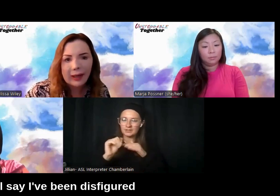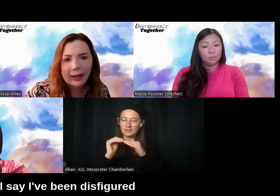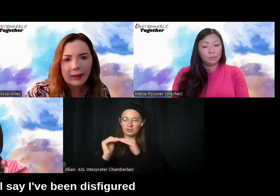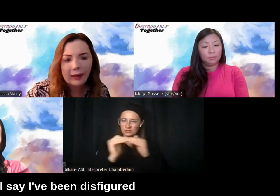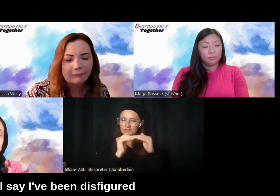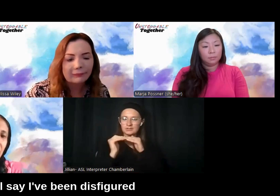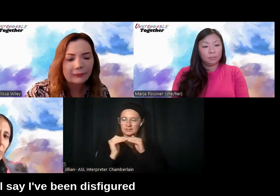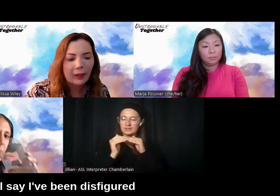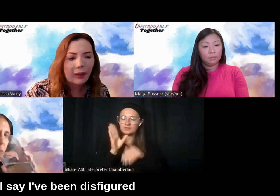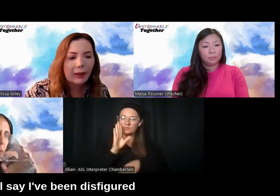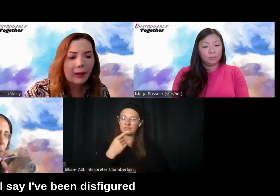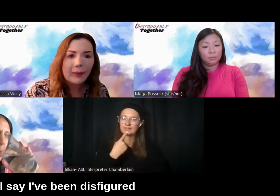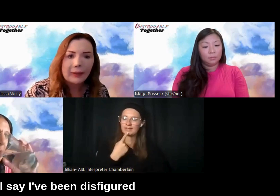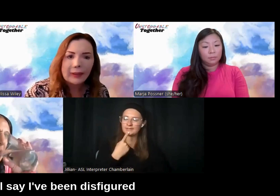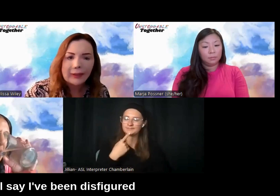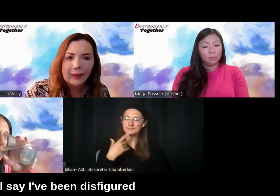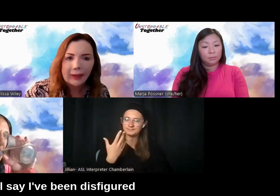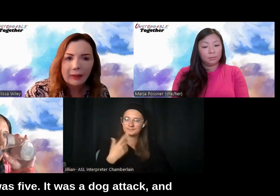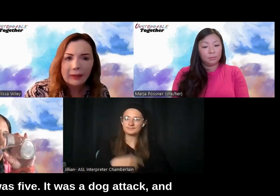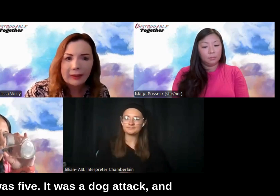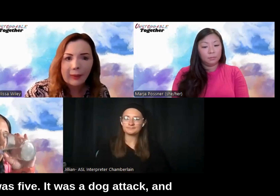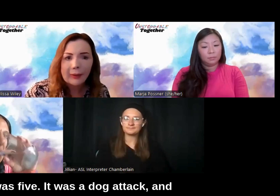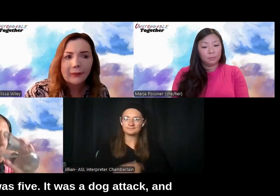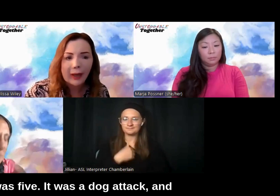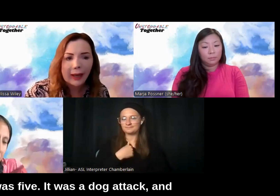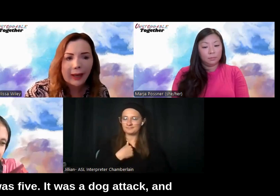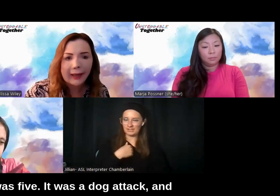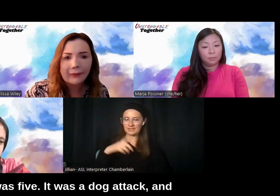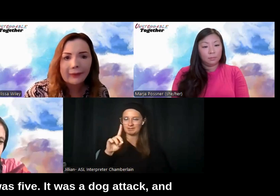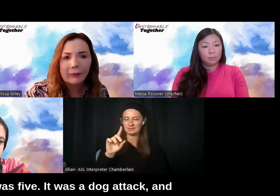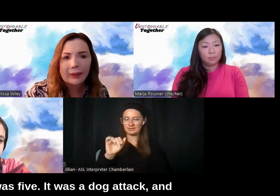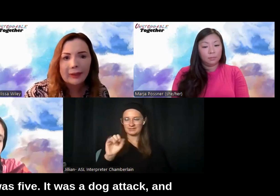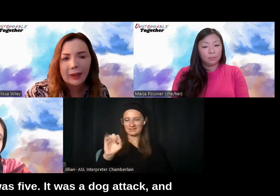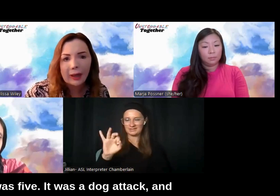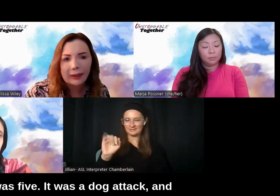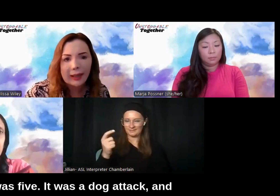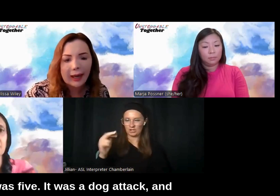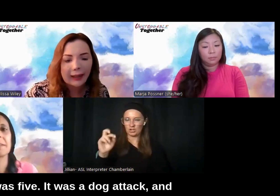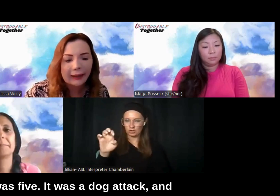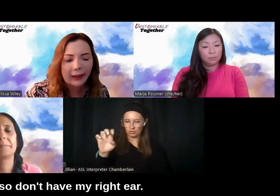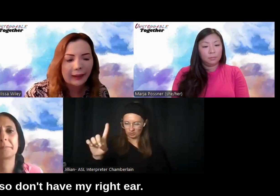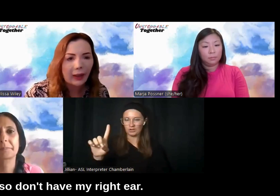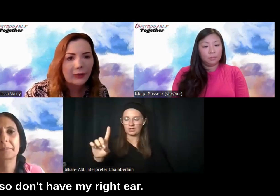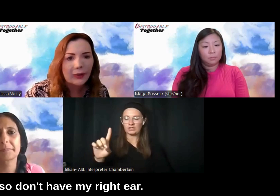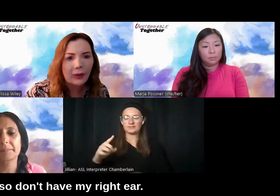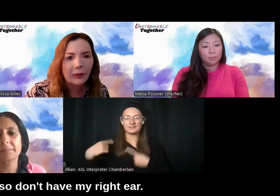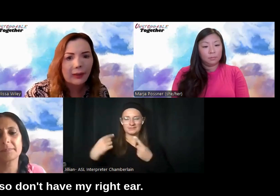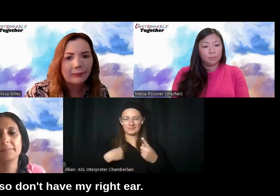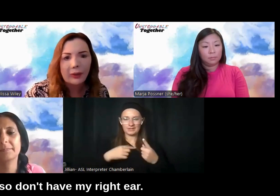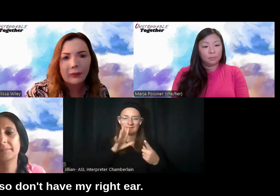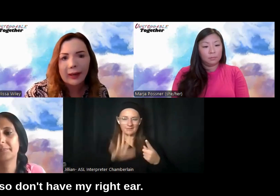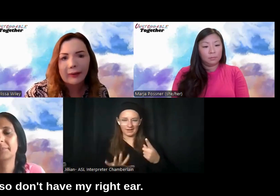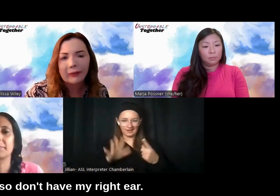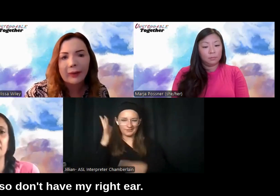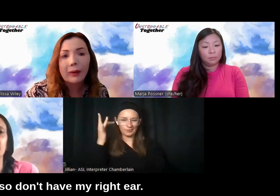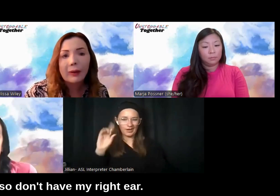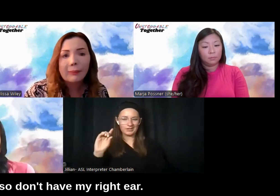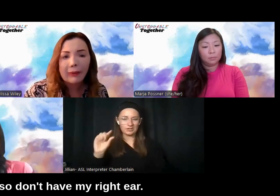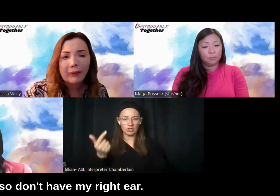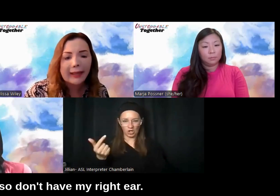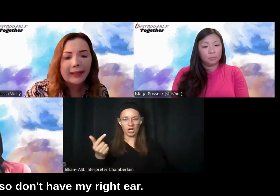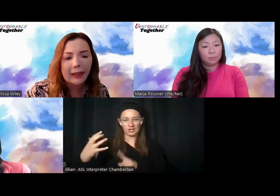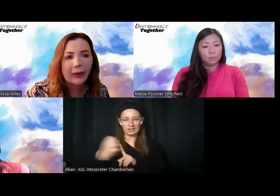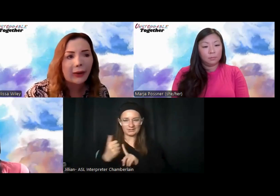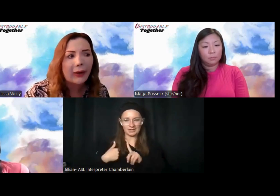I'll say I've been disfigured since I was 5. It was a dog attack, and I also don't have